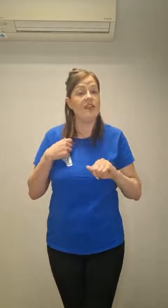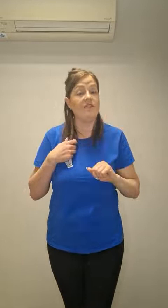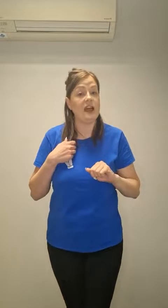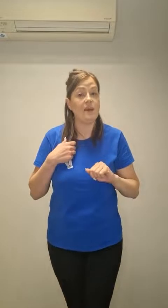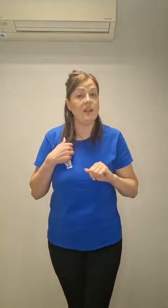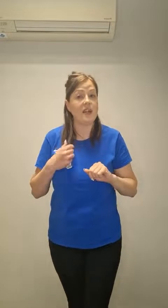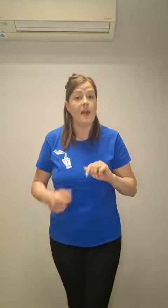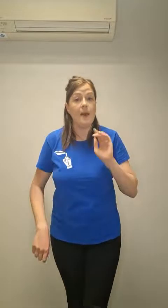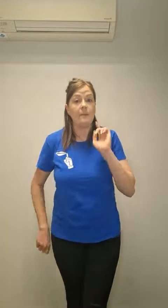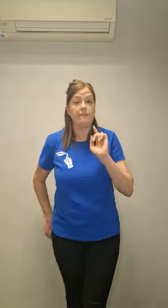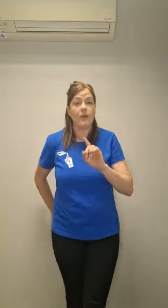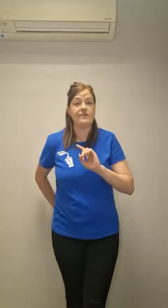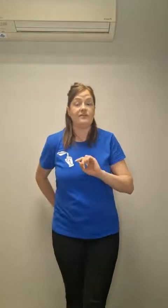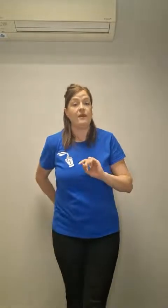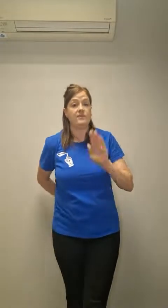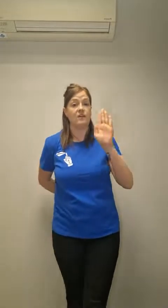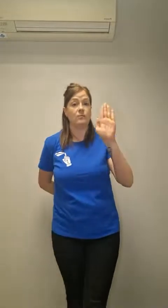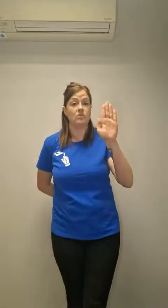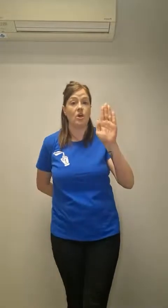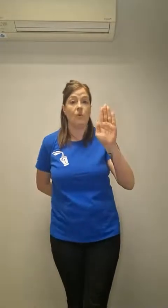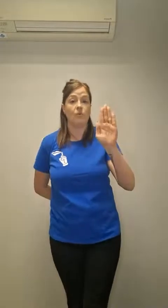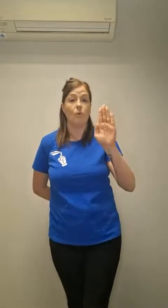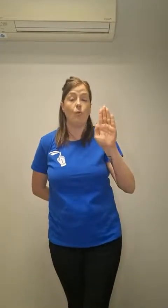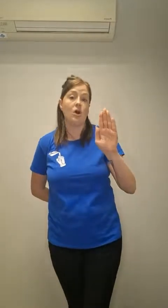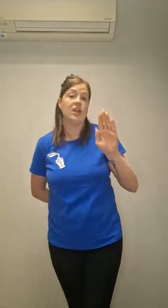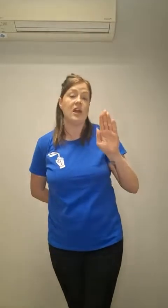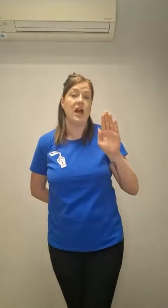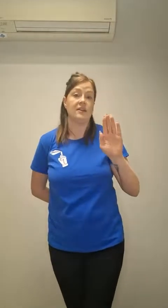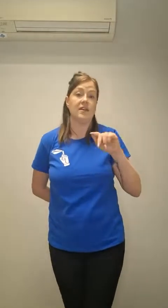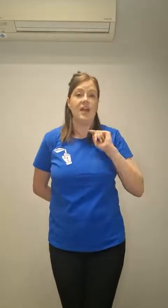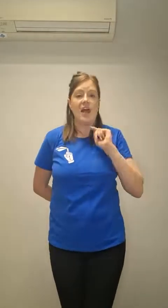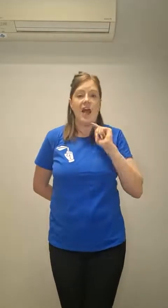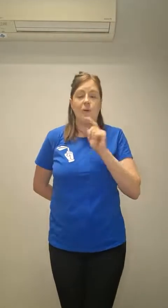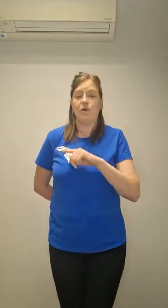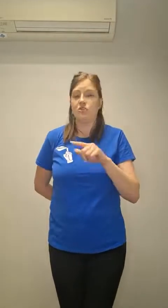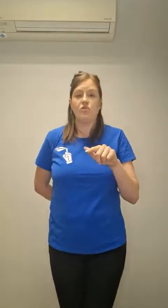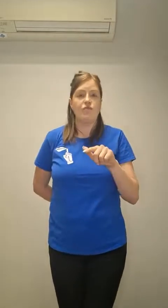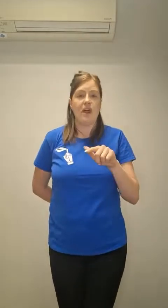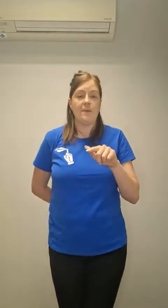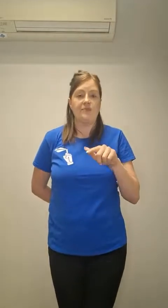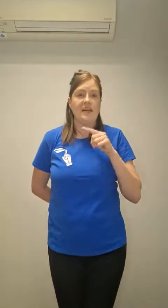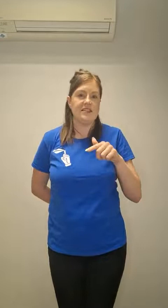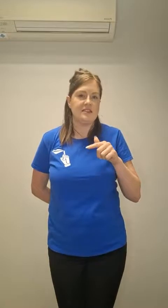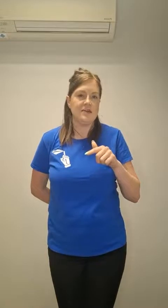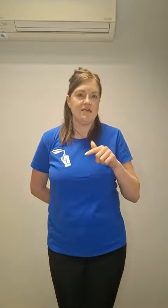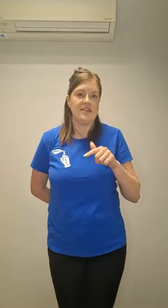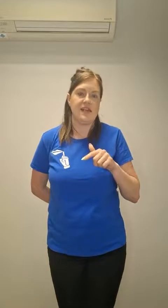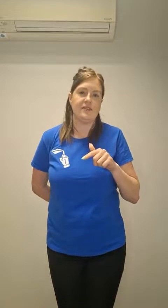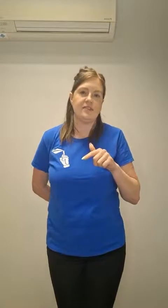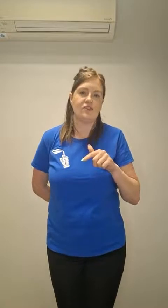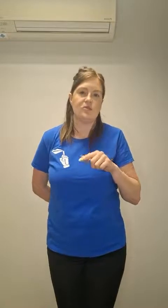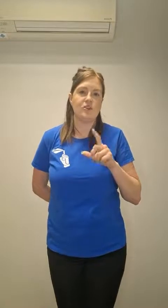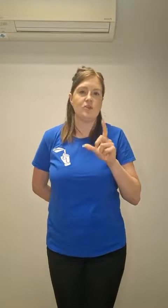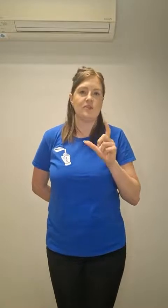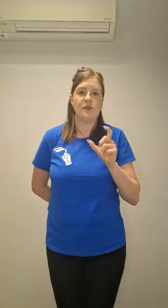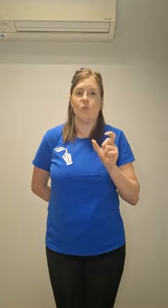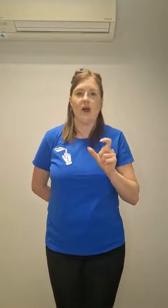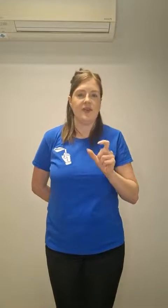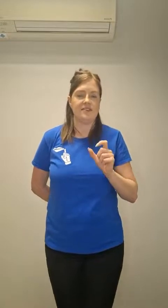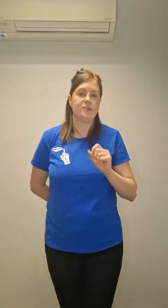now and again. Most of our signs will start with your working hand, and once you listen to me reading out the descriptions, you'll see why that's